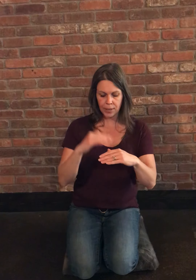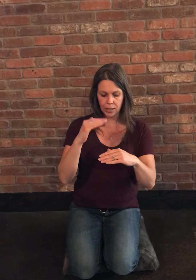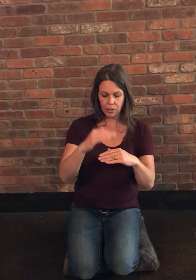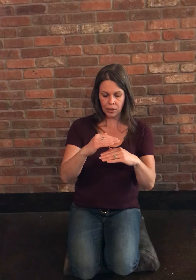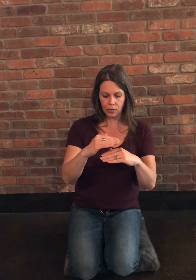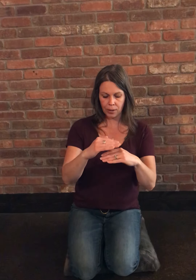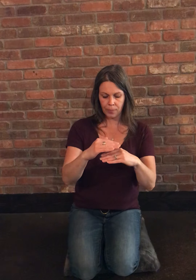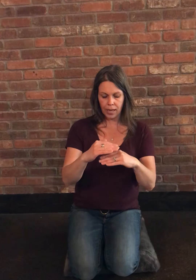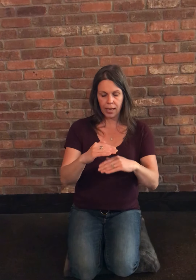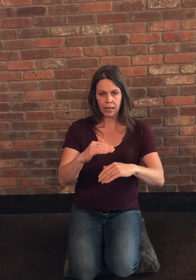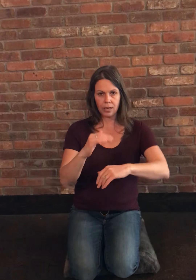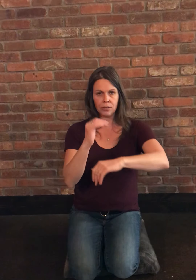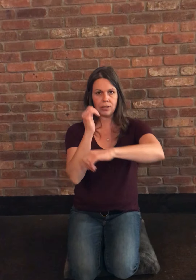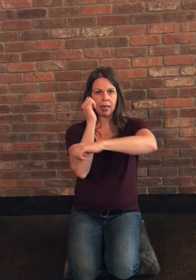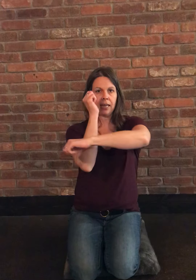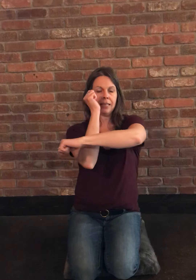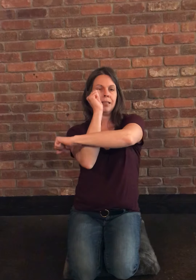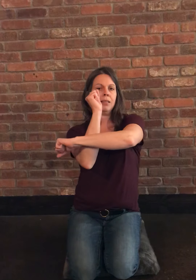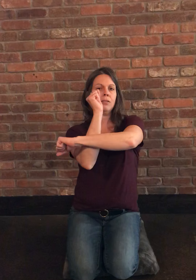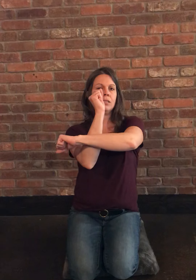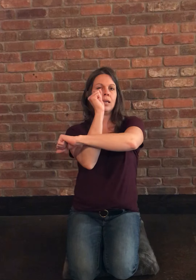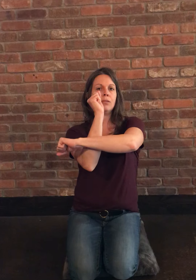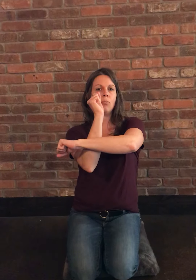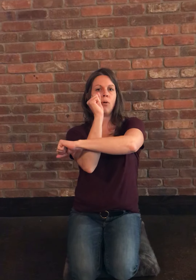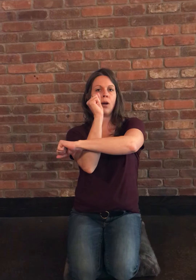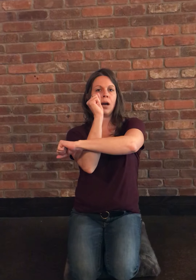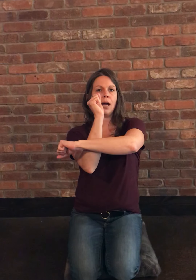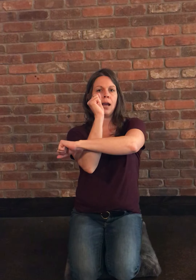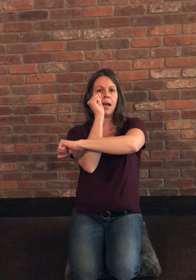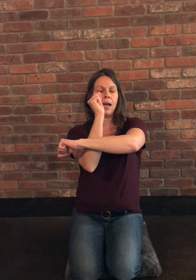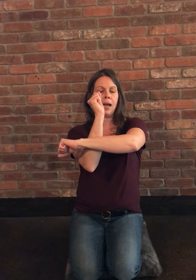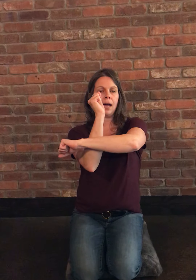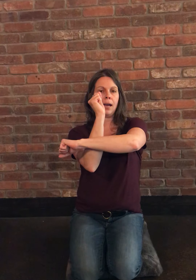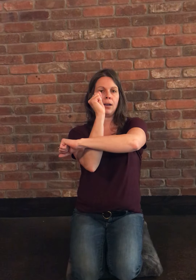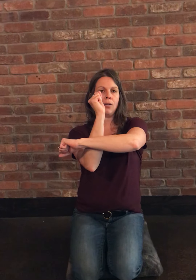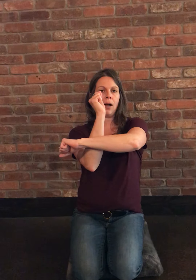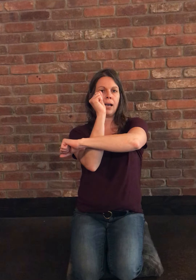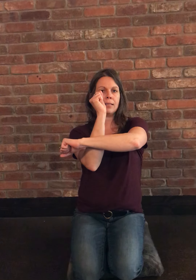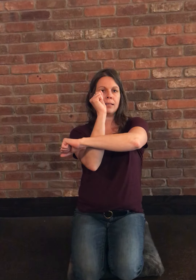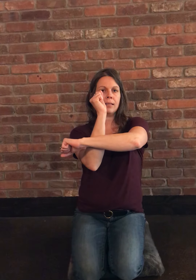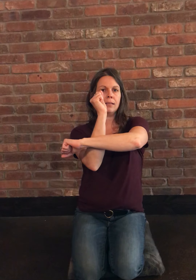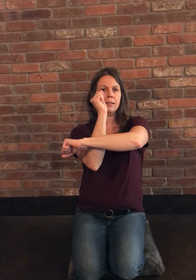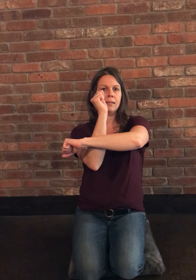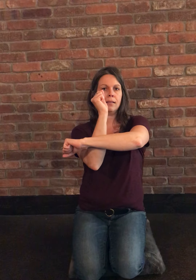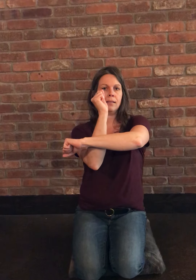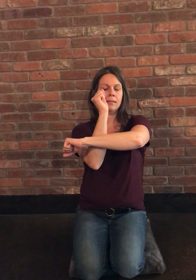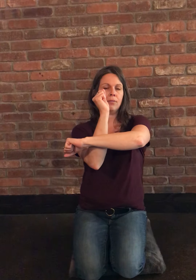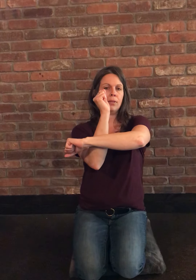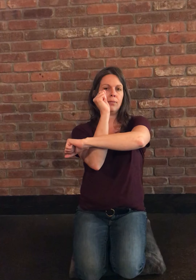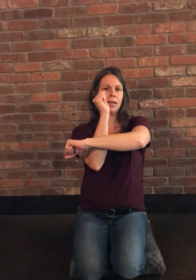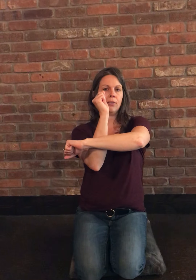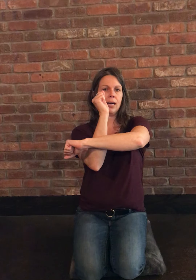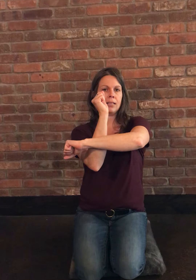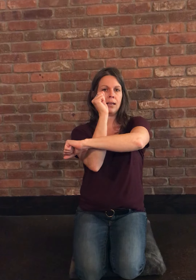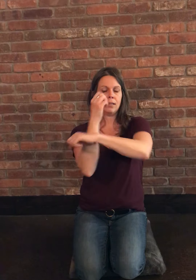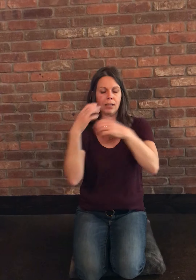in Europe. The Crusades, those guys wore a cross, the red cross on